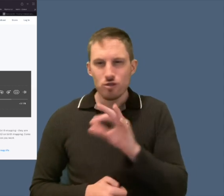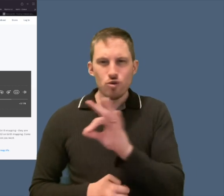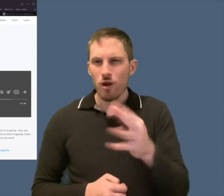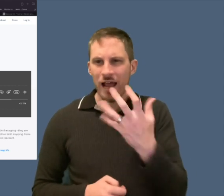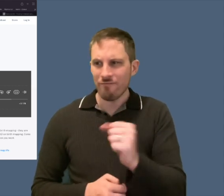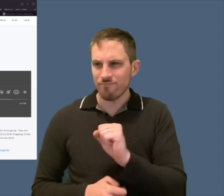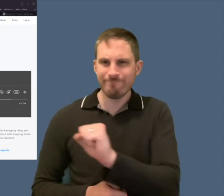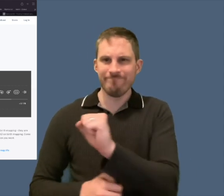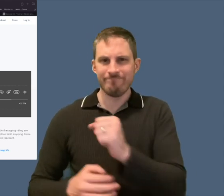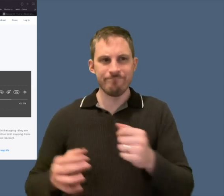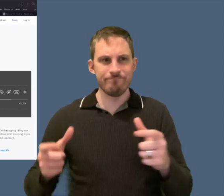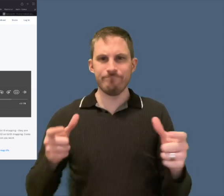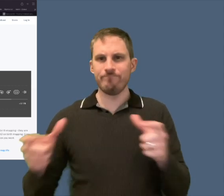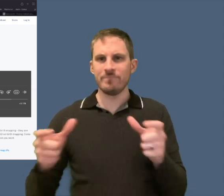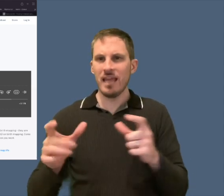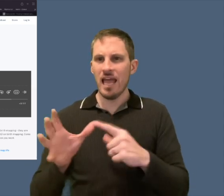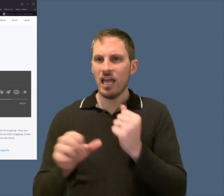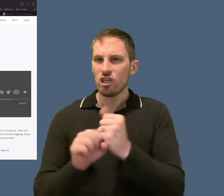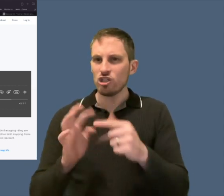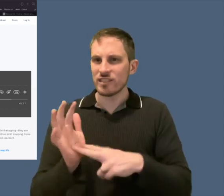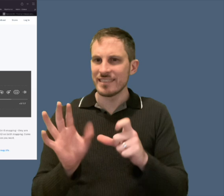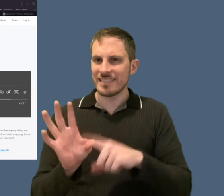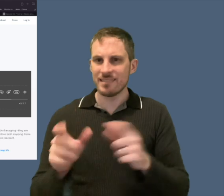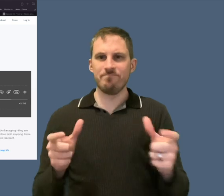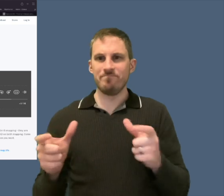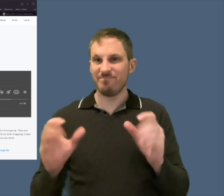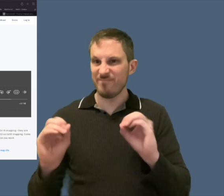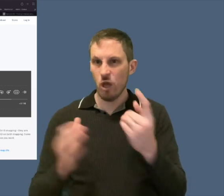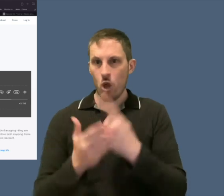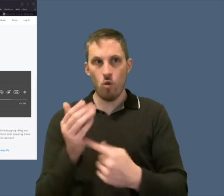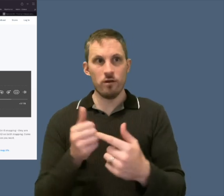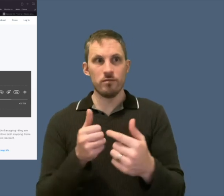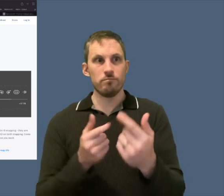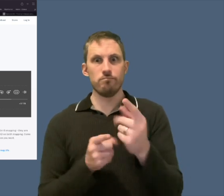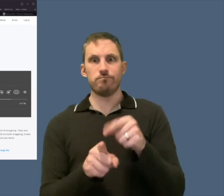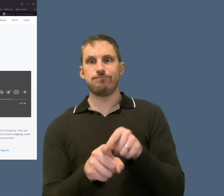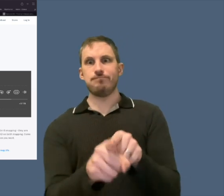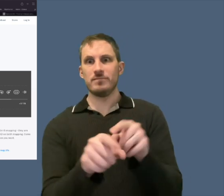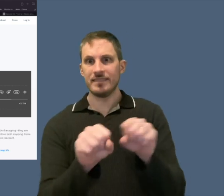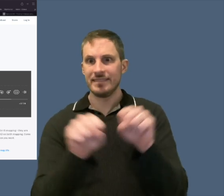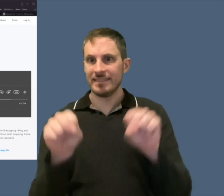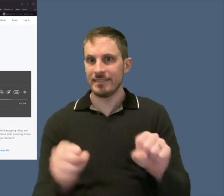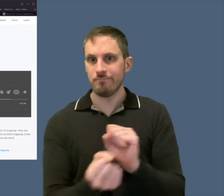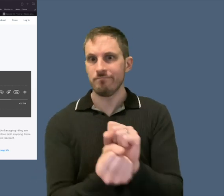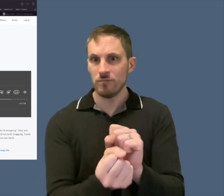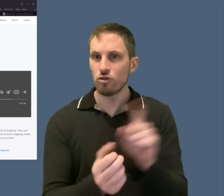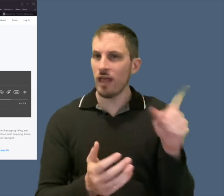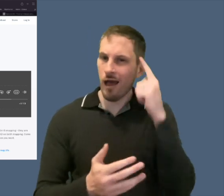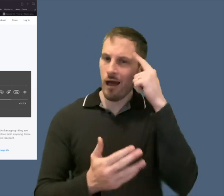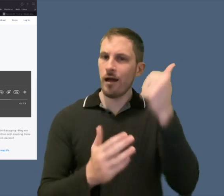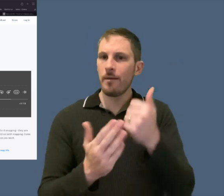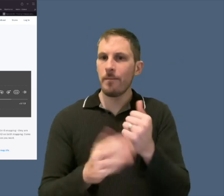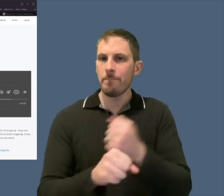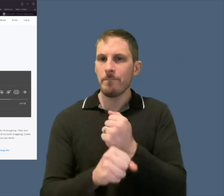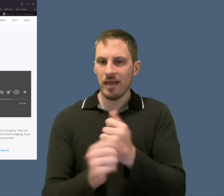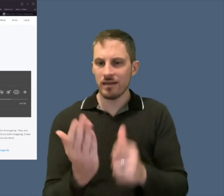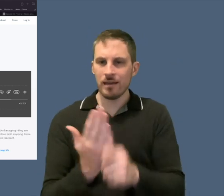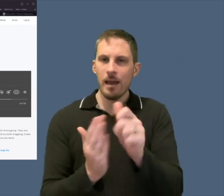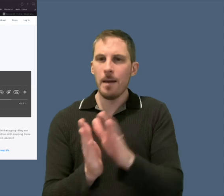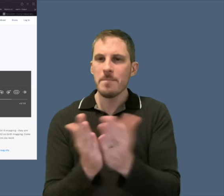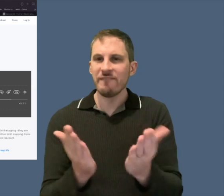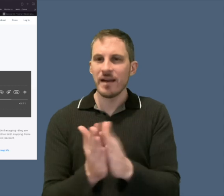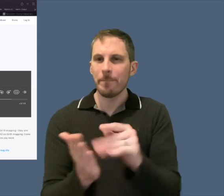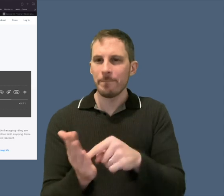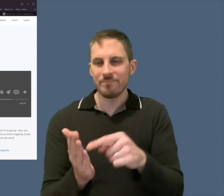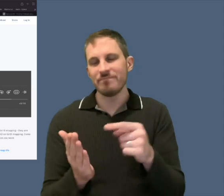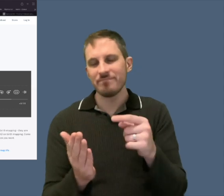They were just at the mercy of the system. So they made a pamphlet which described a process that they called the birth plan,